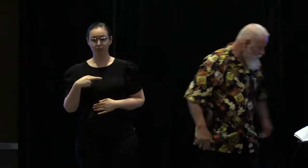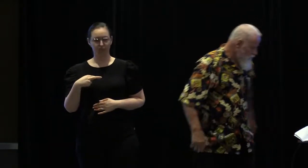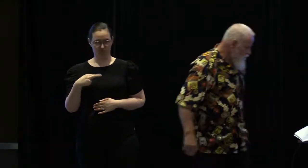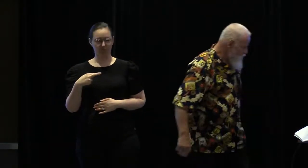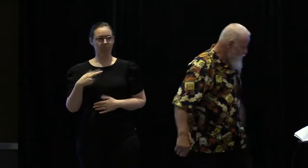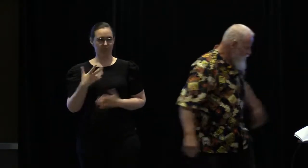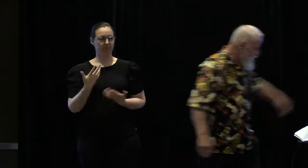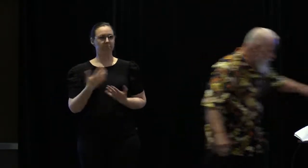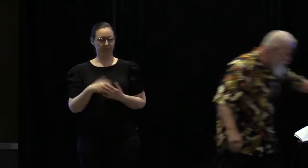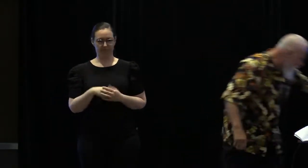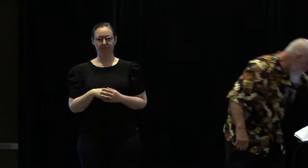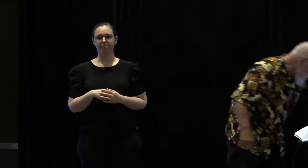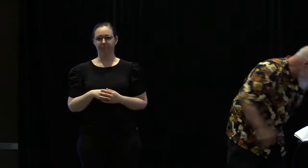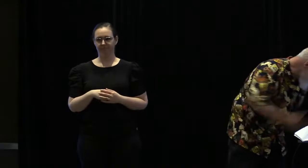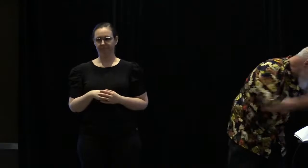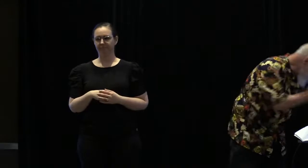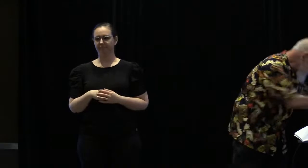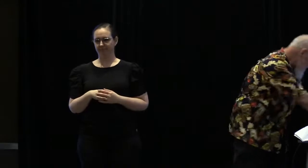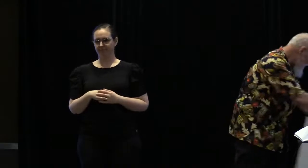and Imran as well.